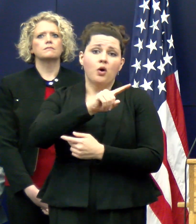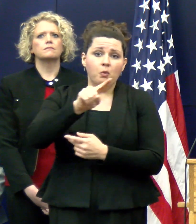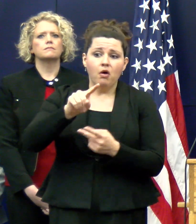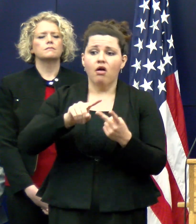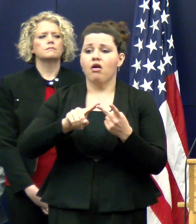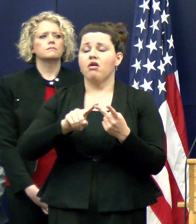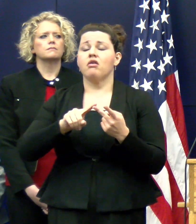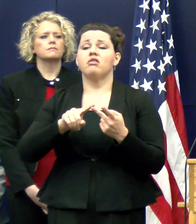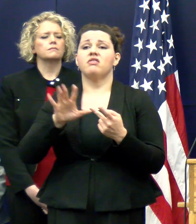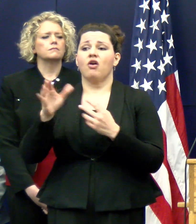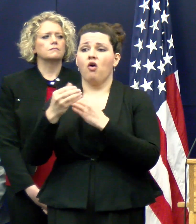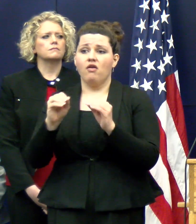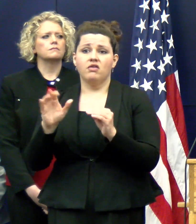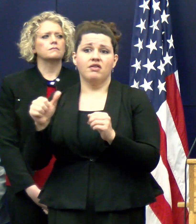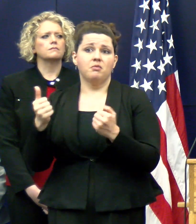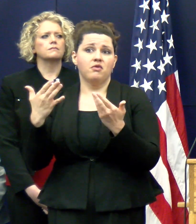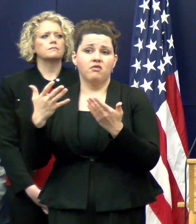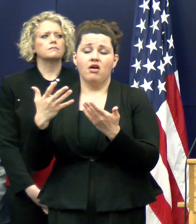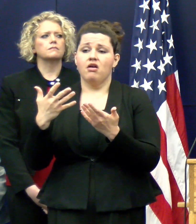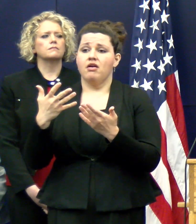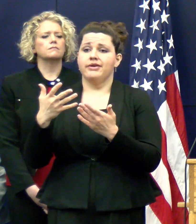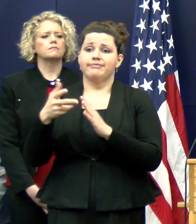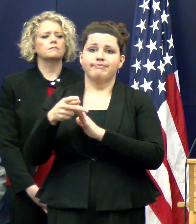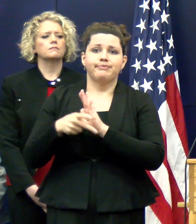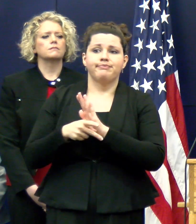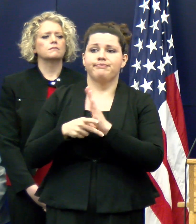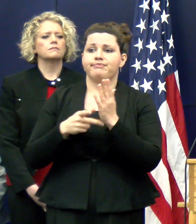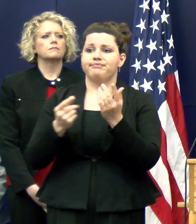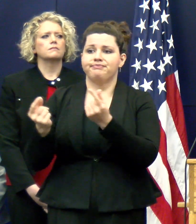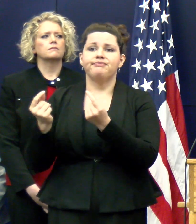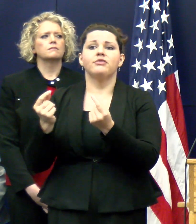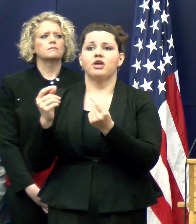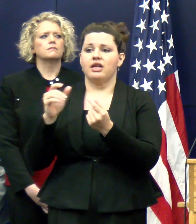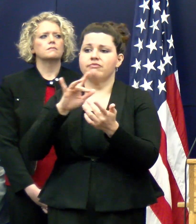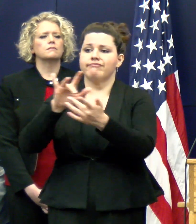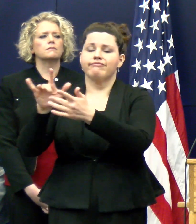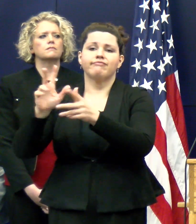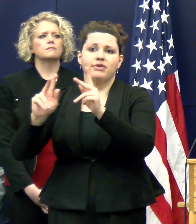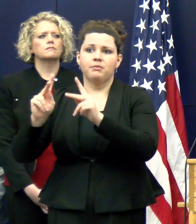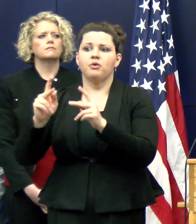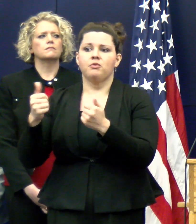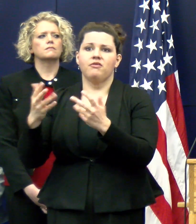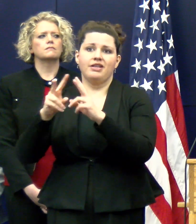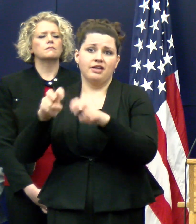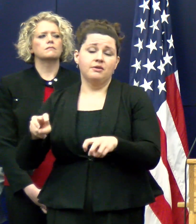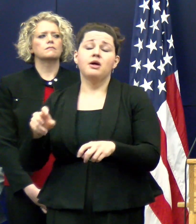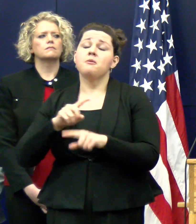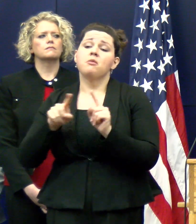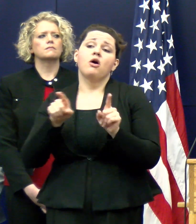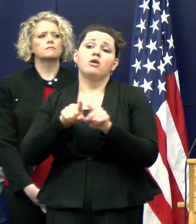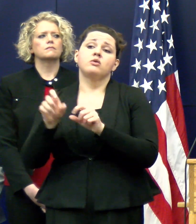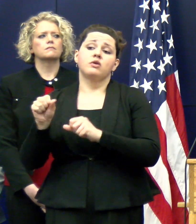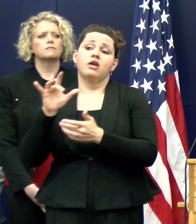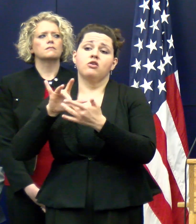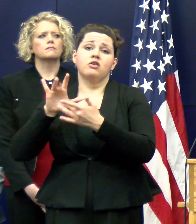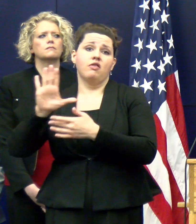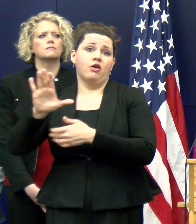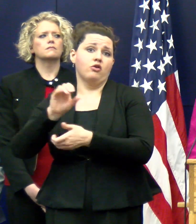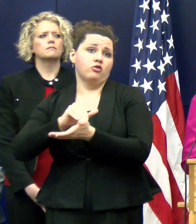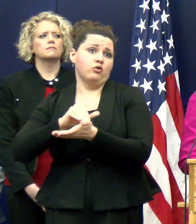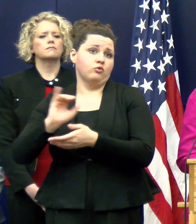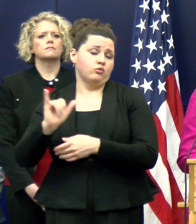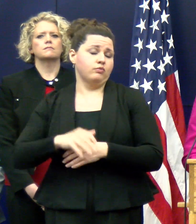in providing protocol and reaching out to individuals to provide them the assessment that they need. But they can also reach out to their physicians as